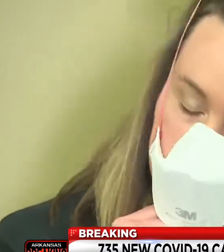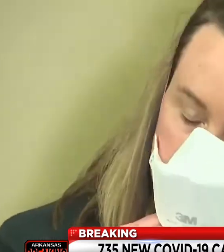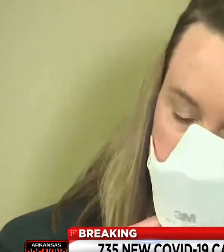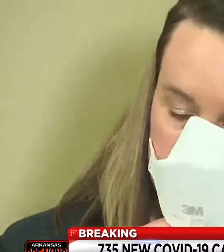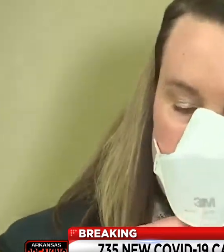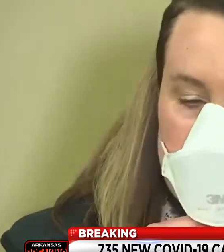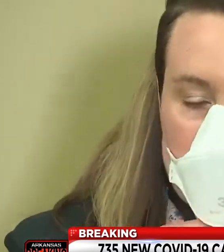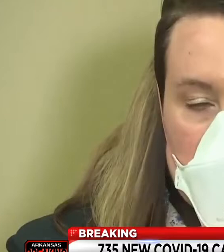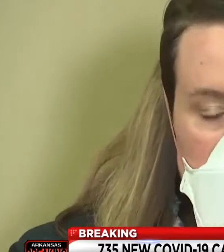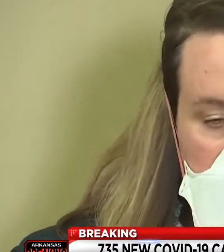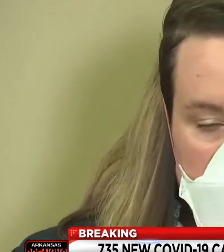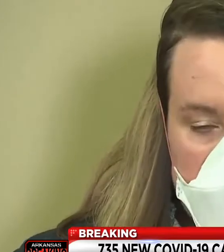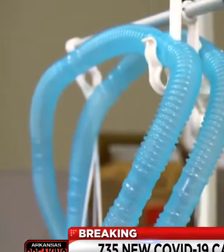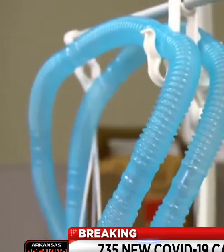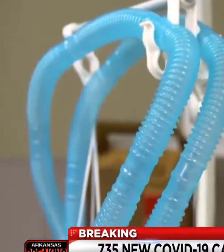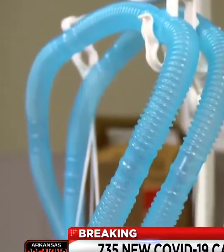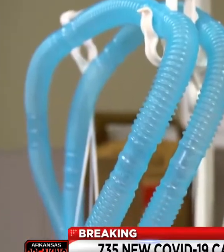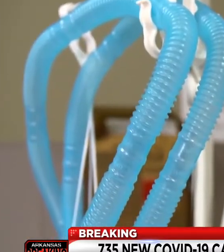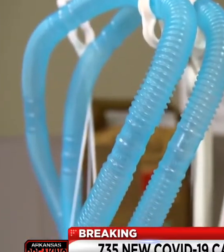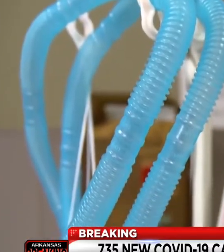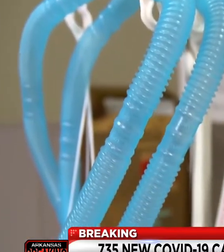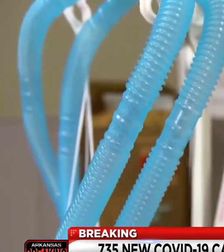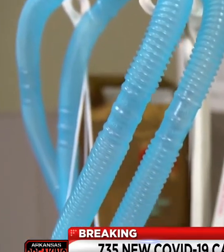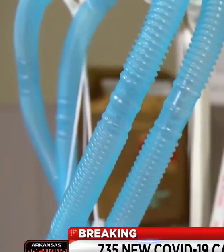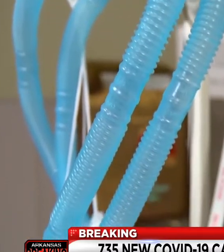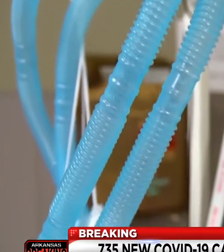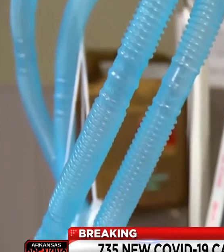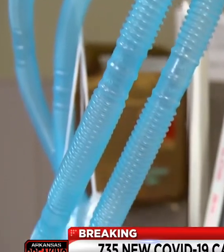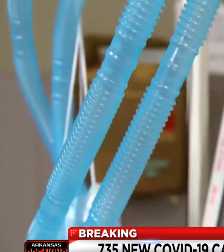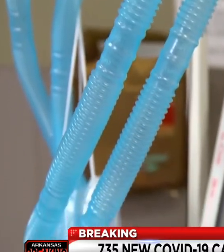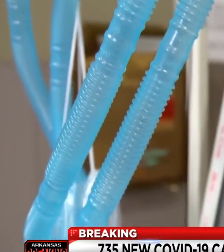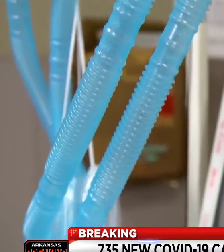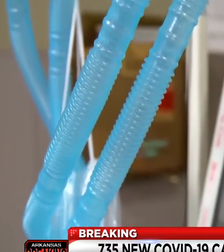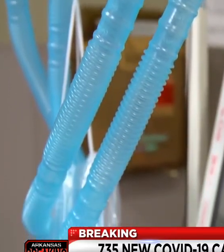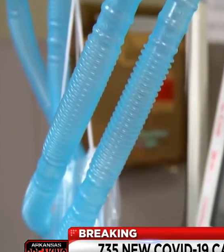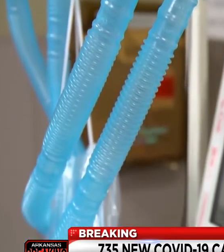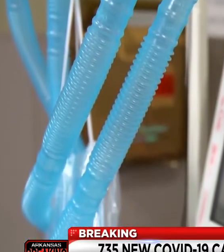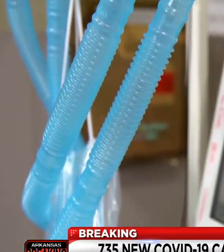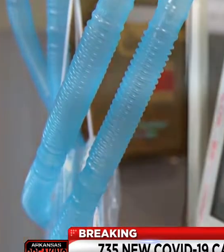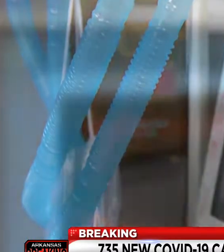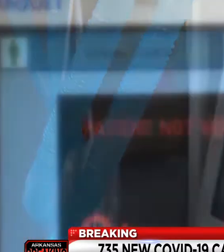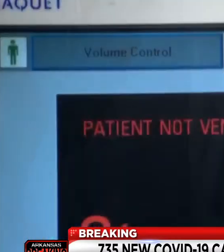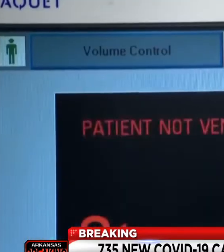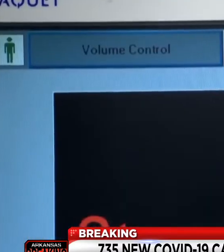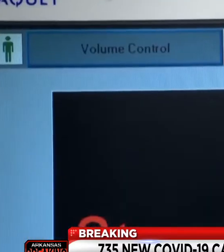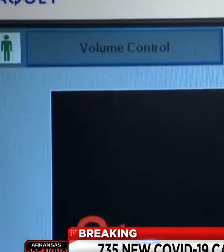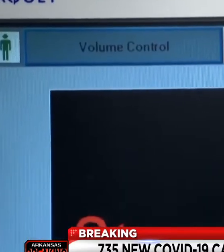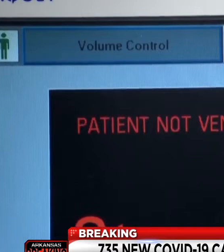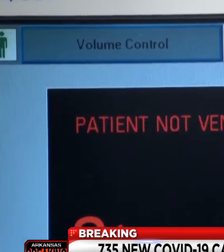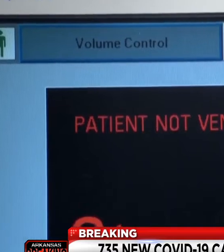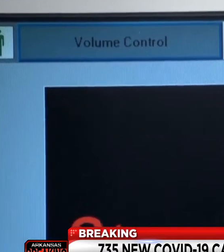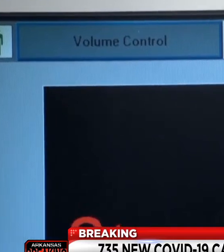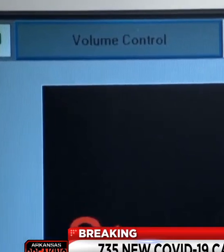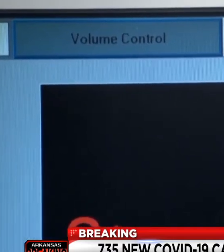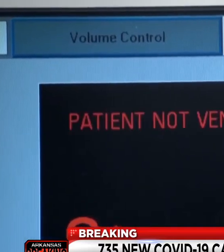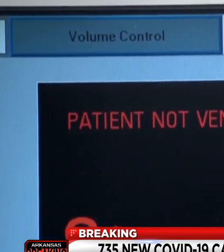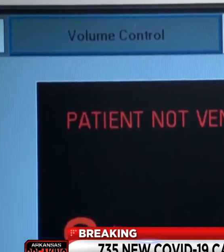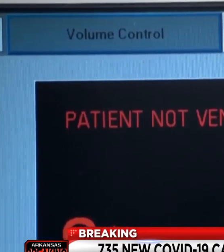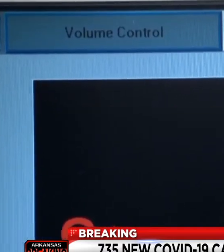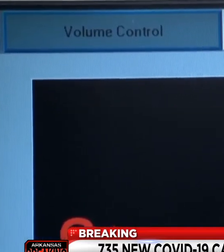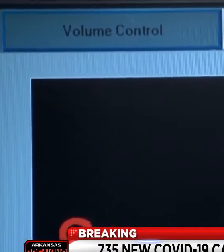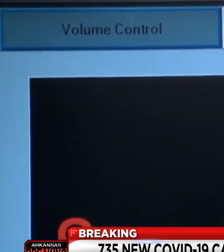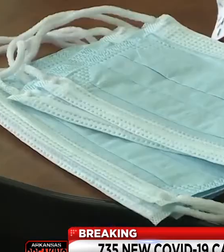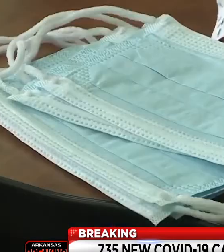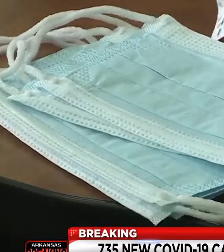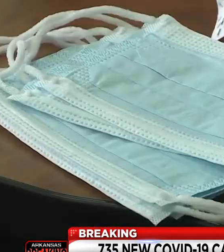are questions about schools. A lot of questions about how the schools plan on safely reopening. If you were joining us